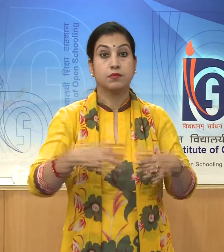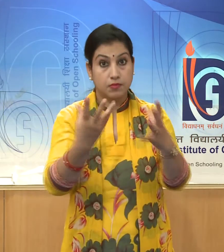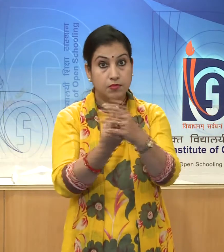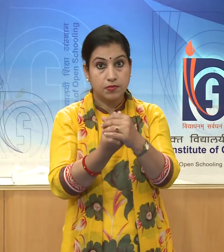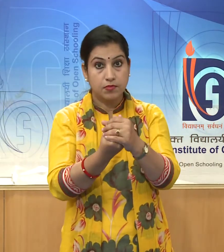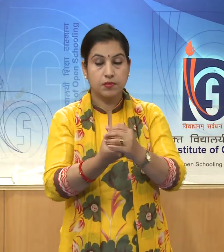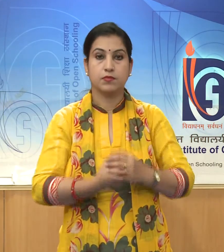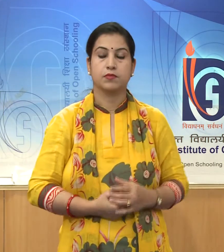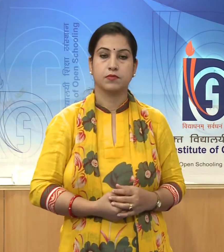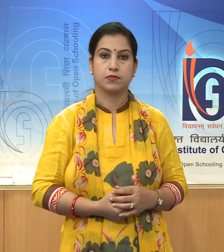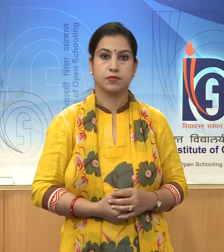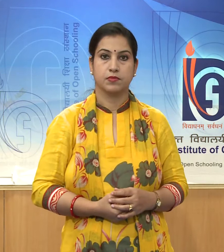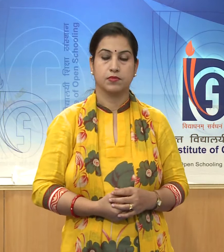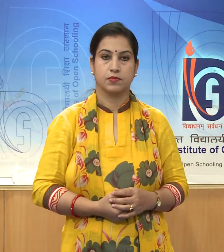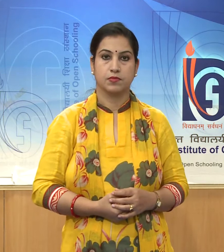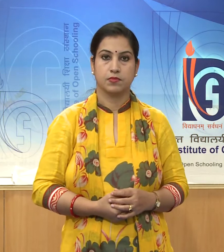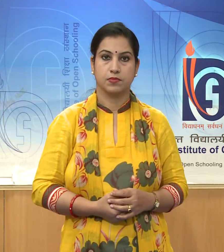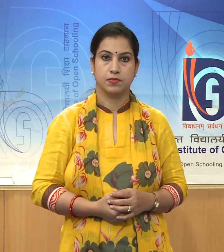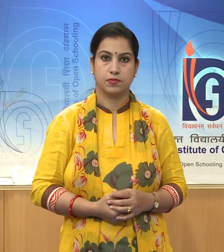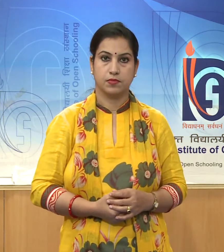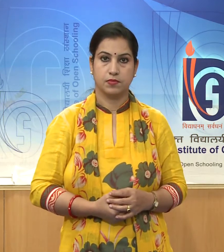and Edgar Degas.